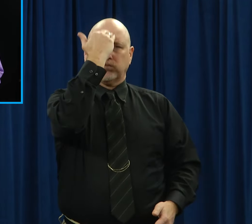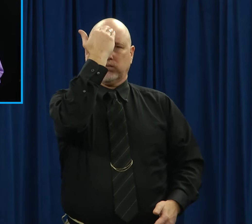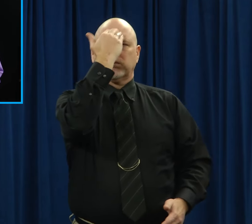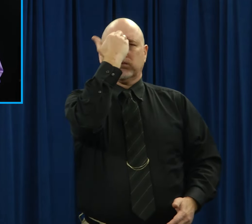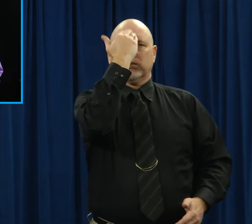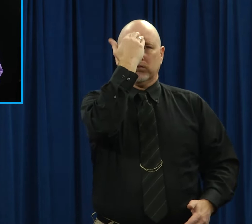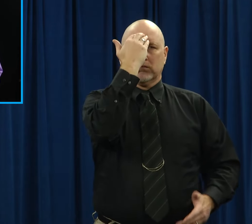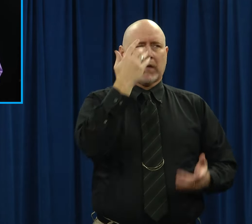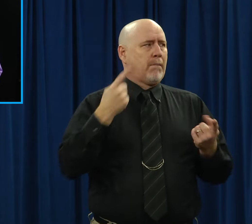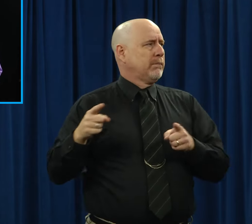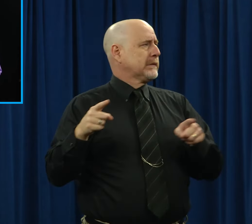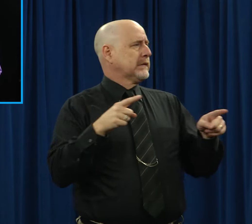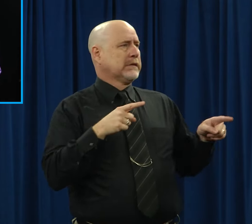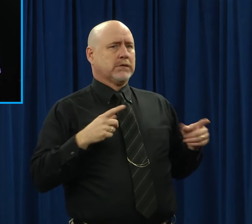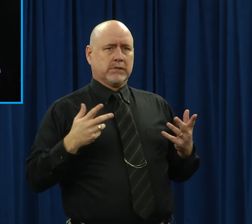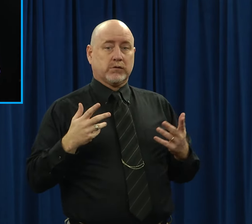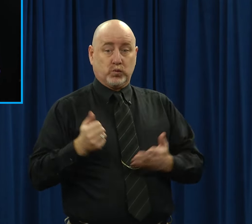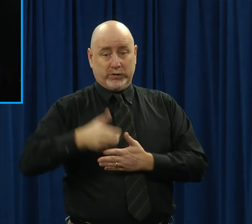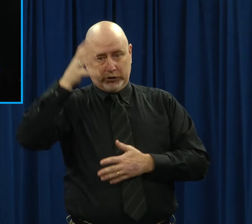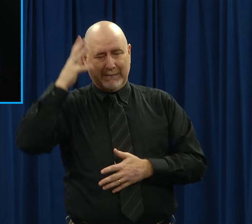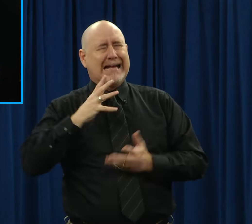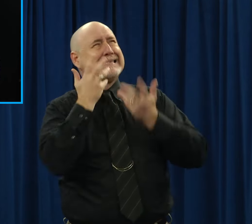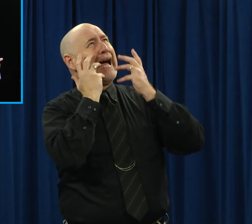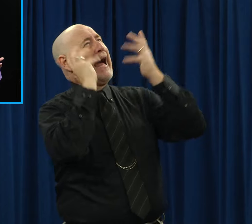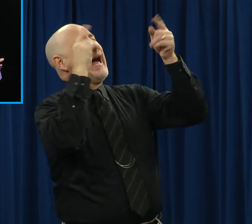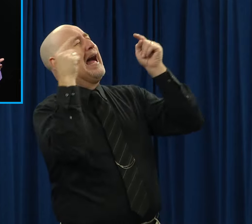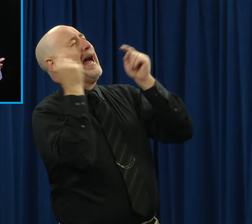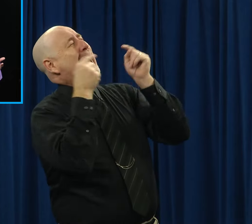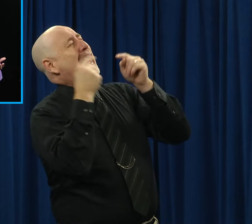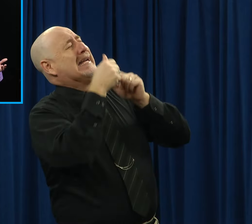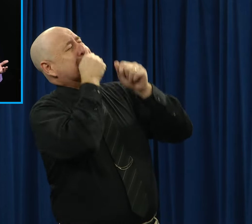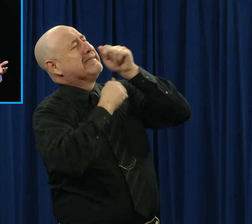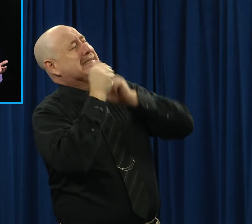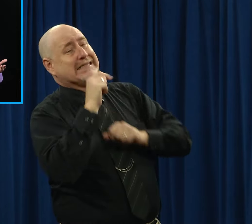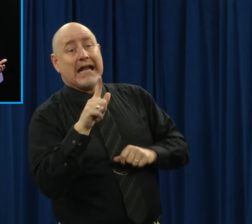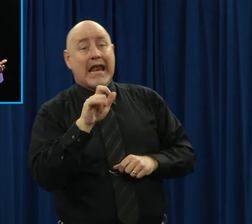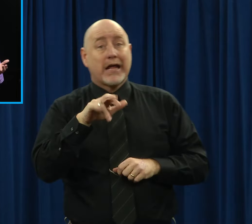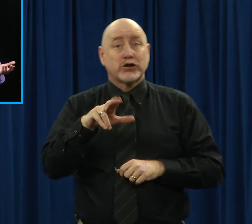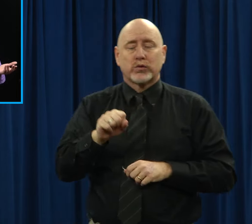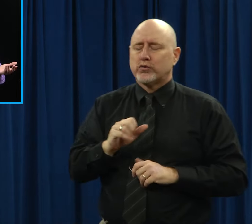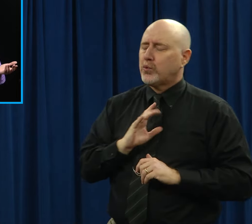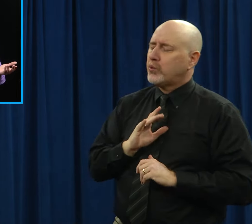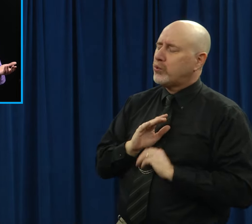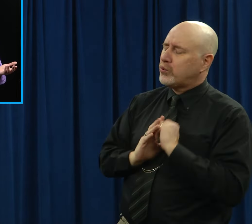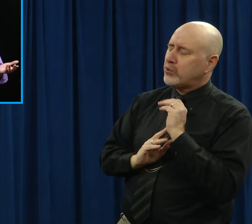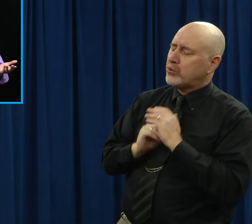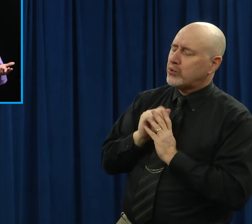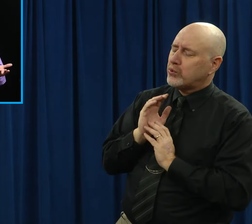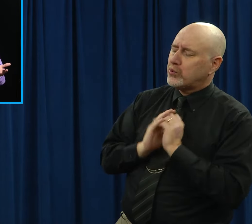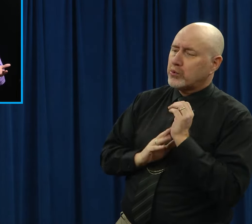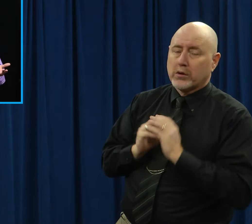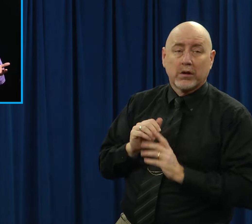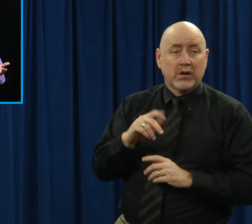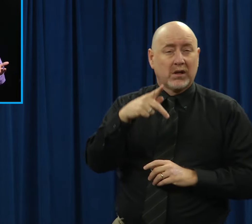are very much aware of what's going on. The rich man's crying in pain. Lazarus is comforted. You